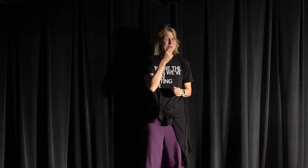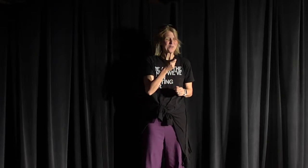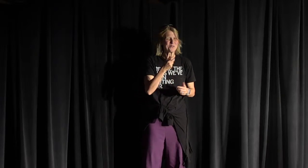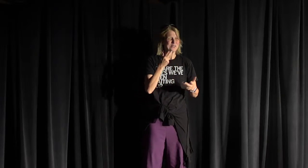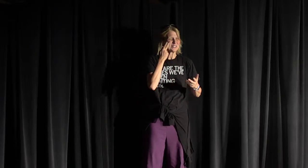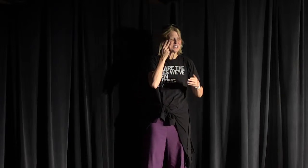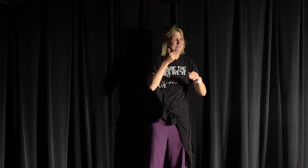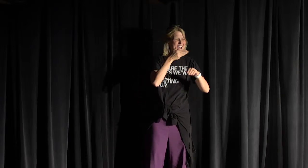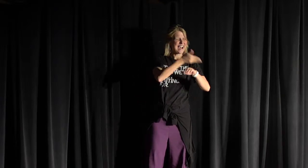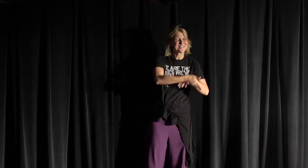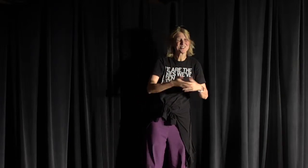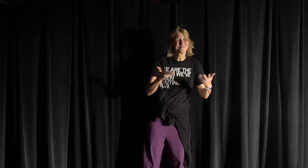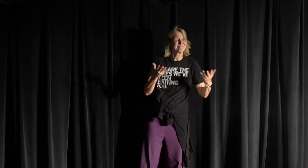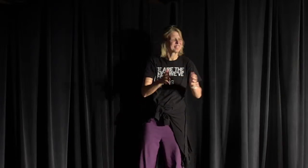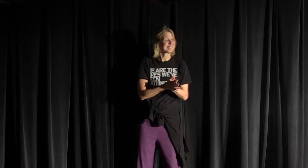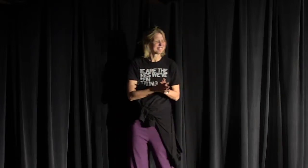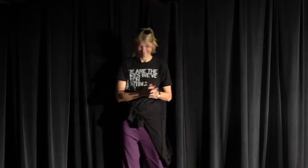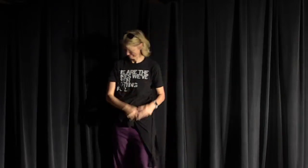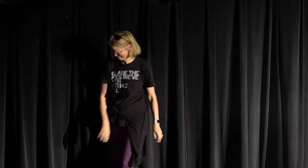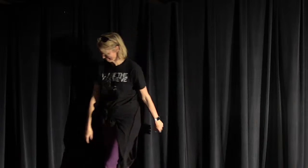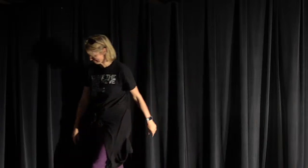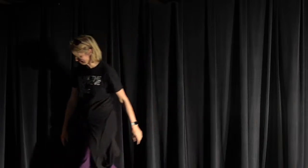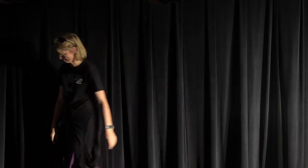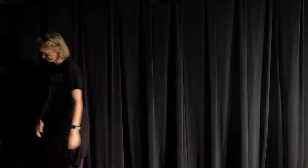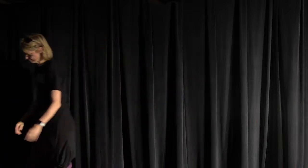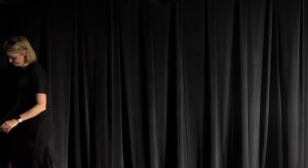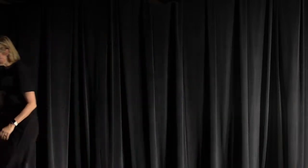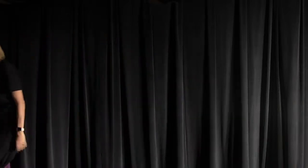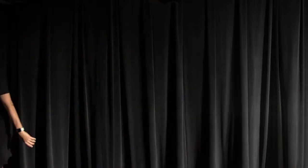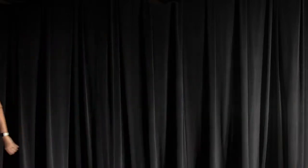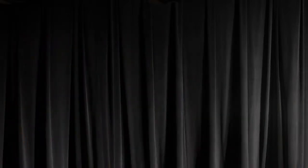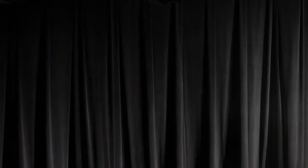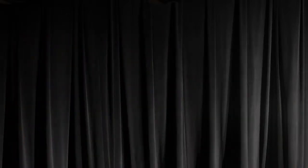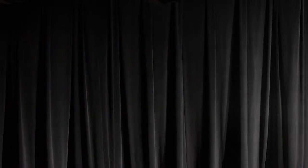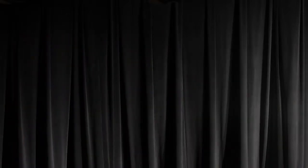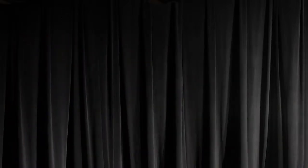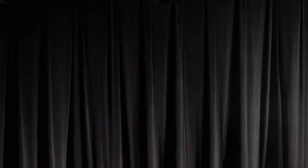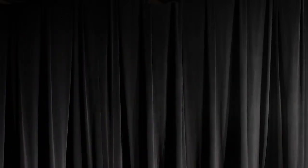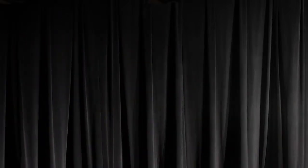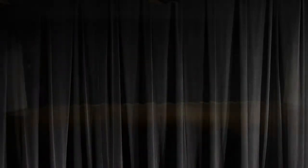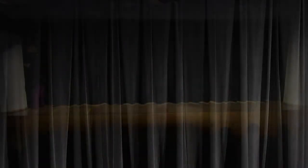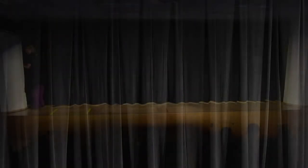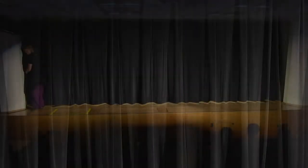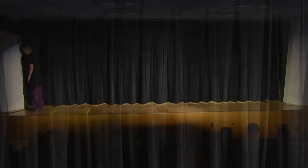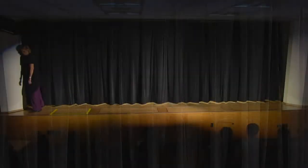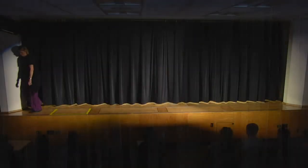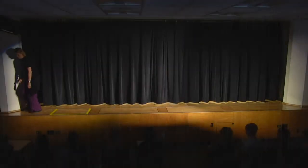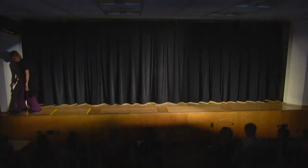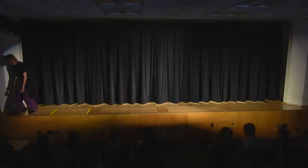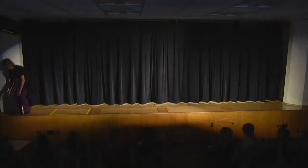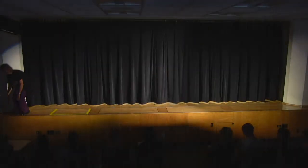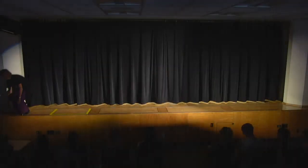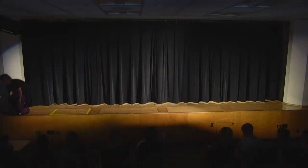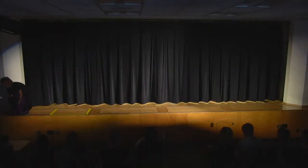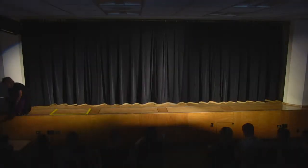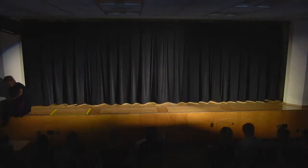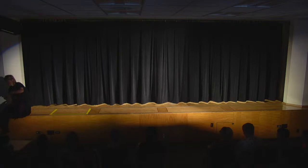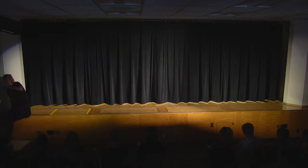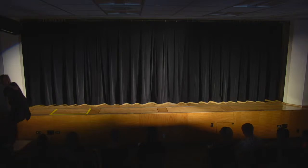I think it will be cool. I'll see you after the show. The elevator cast. One male teenager, 4 female